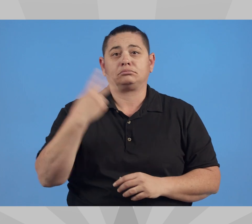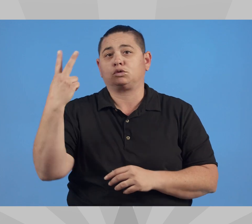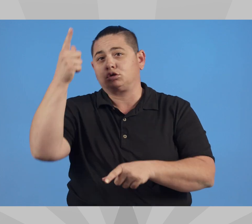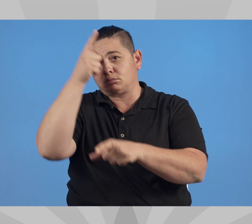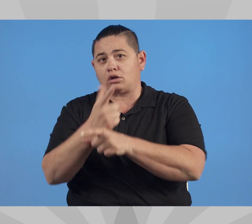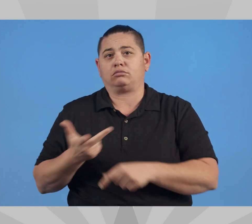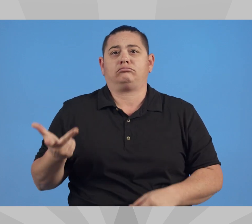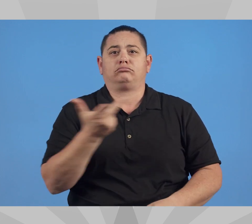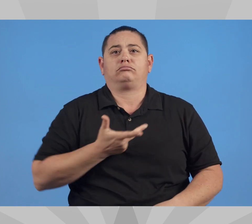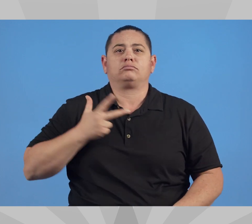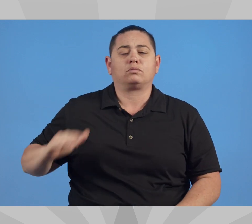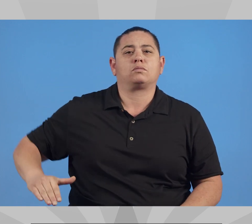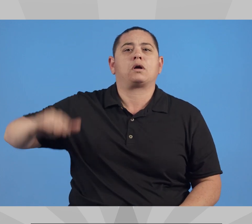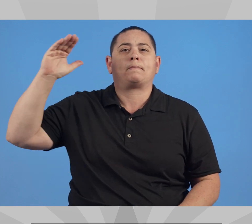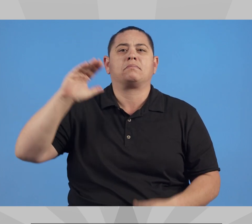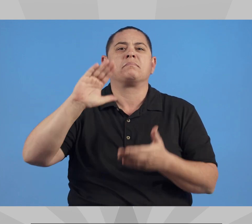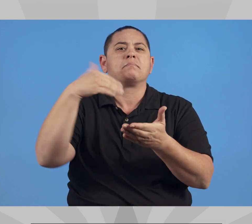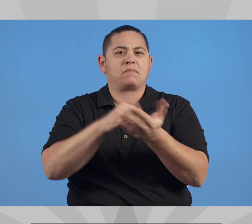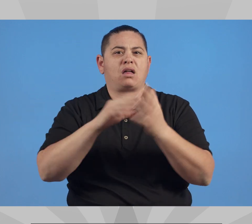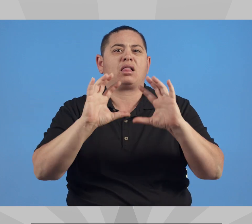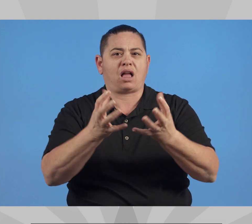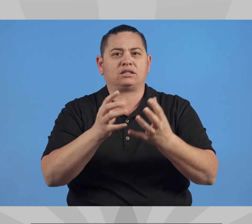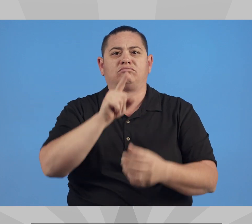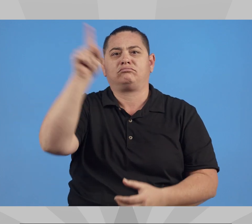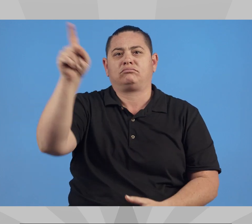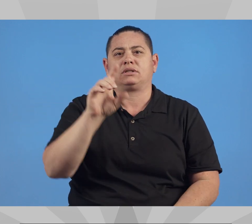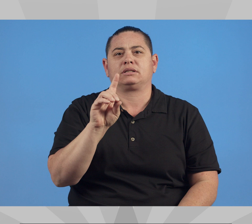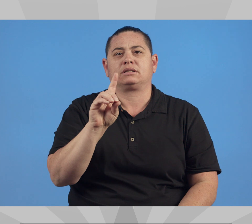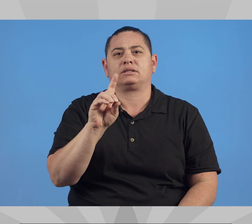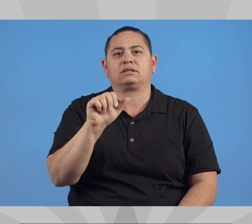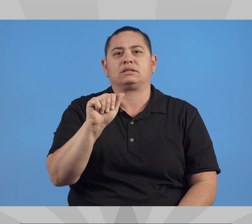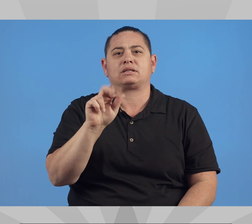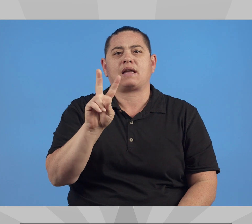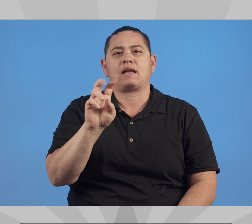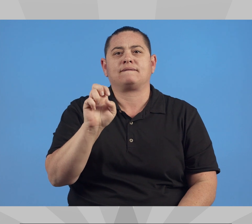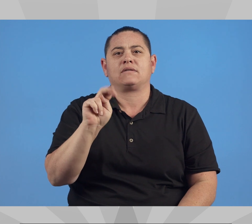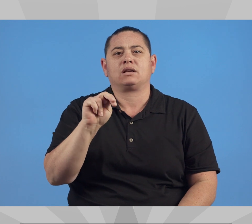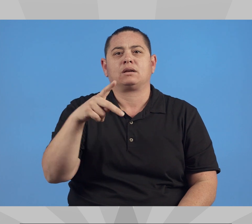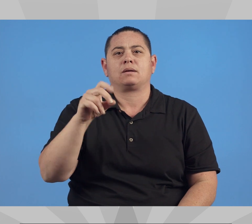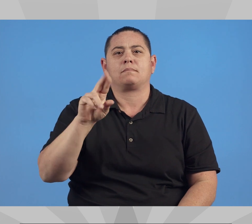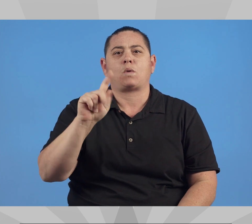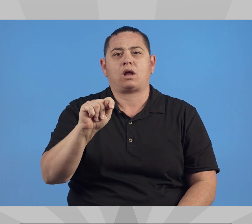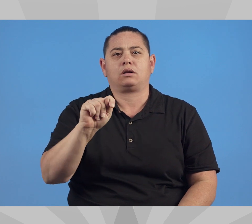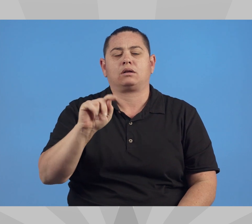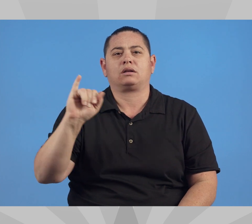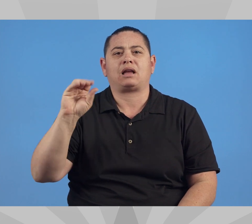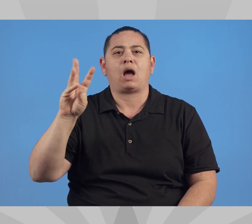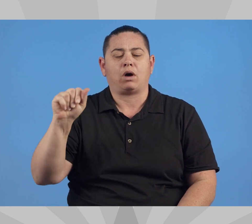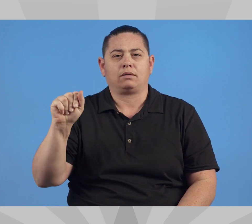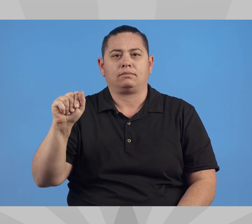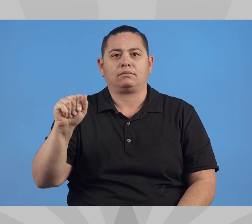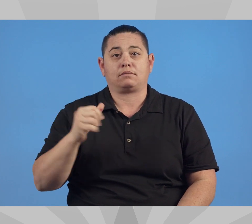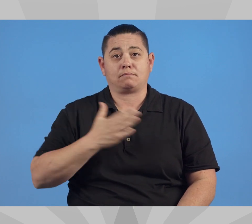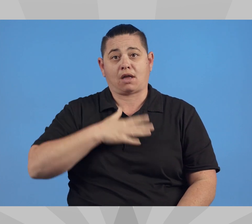Biography. I grew up in a middle-class family in Davenport, Iowa, with 2 brothers.